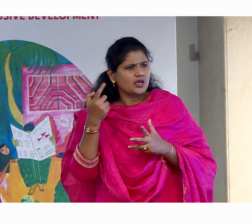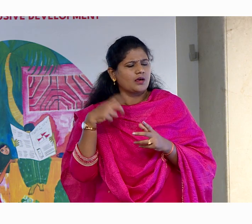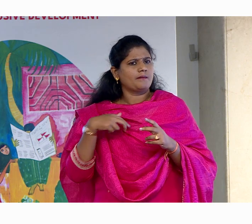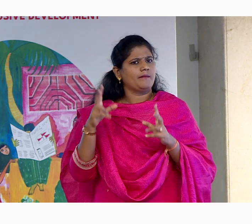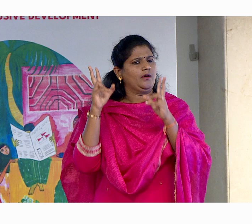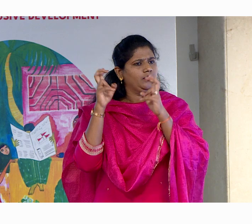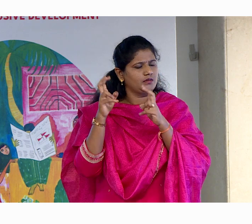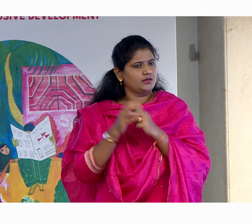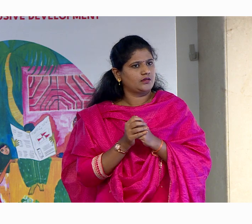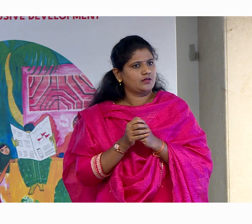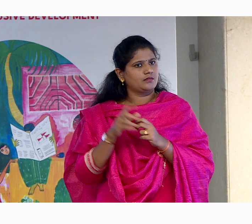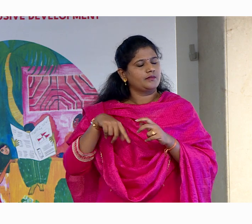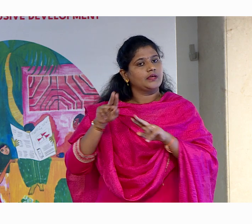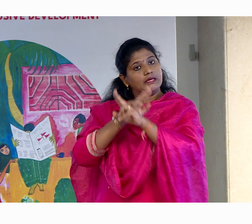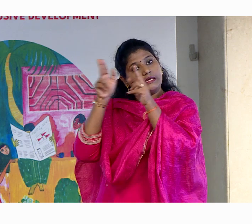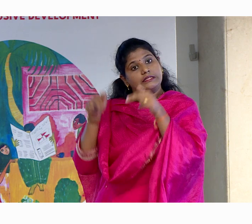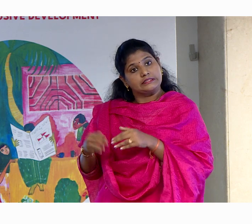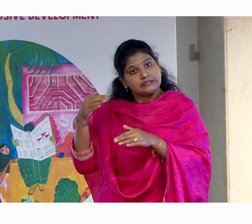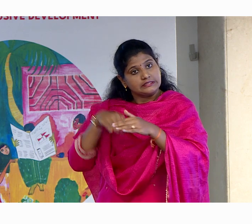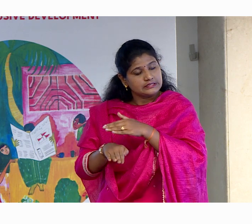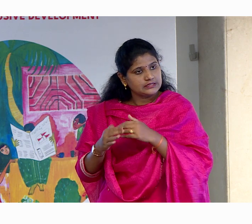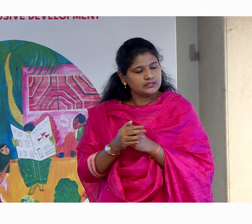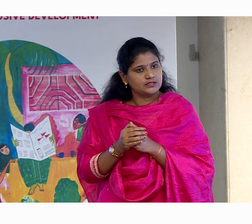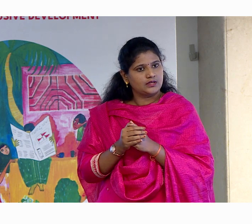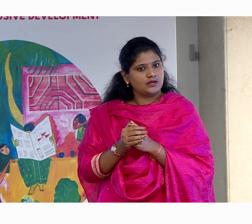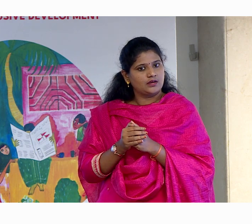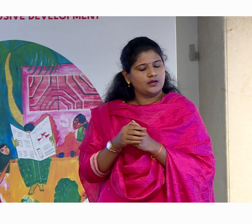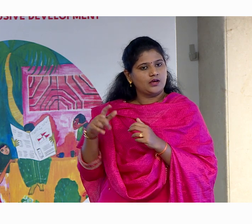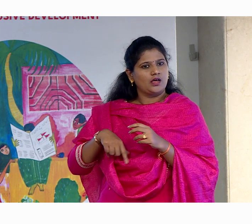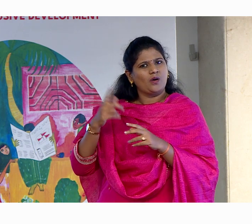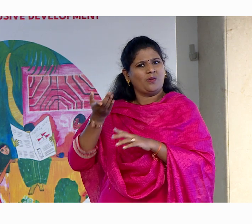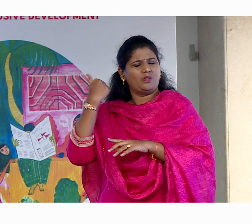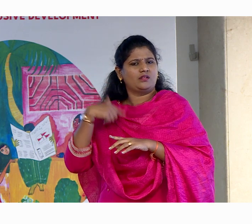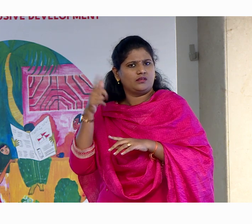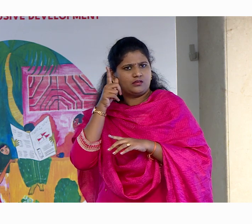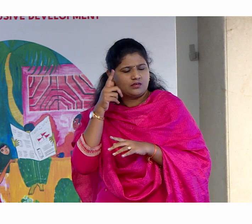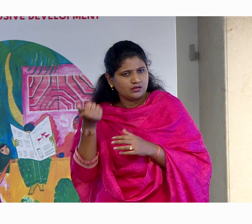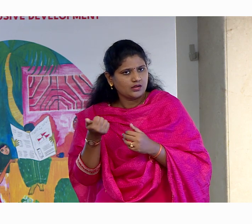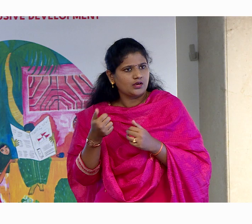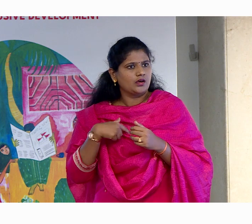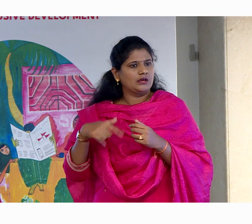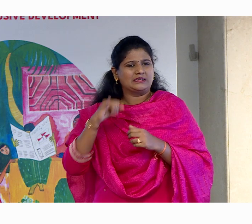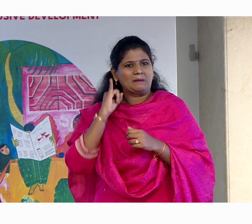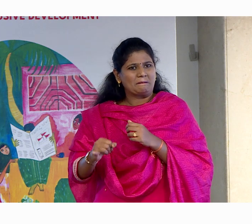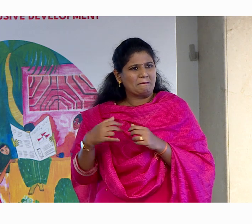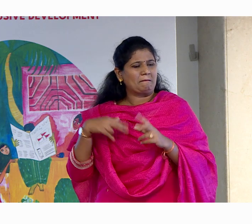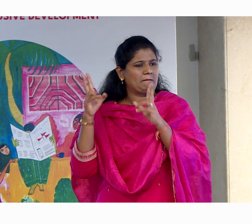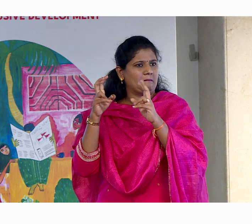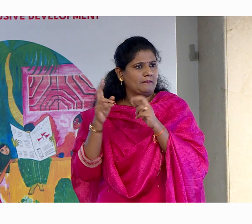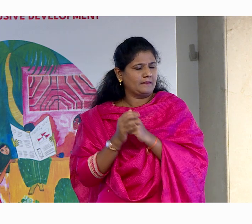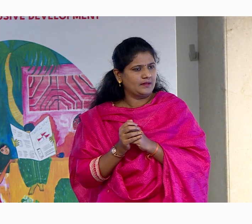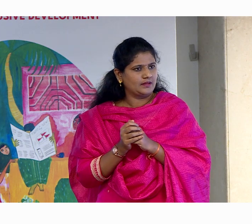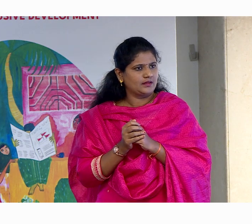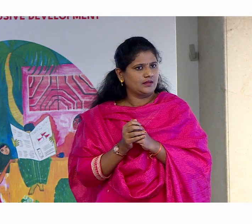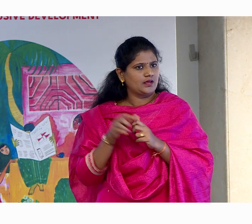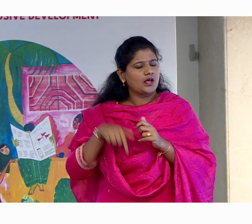into which the evidence is going to be implemented. I've already heard you talk a lot about context and how relevant context is